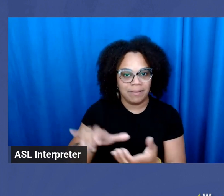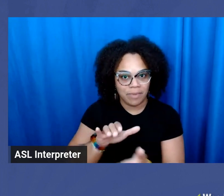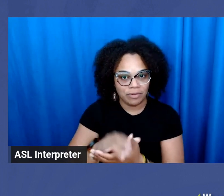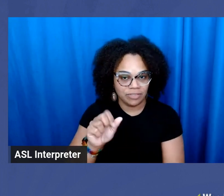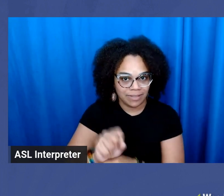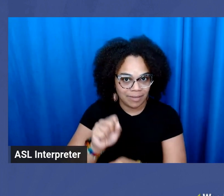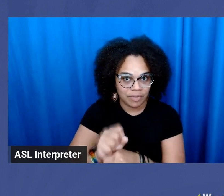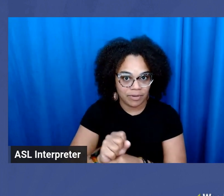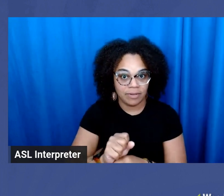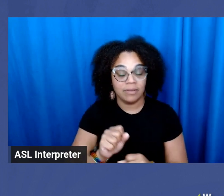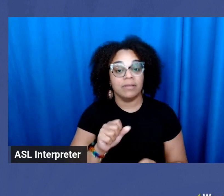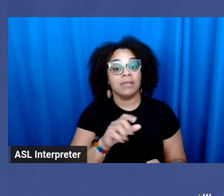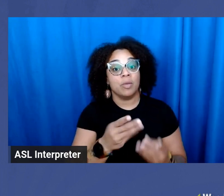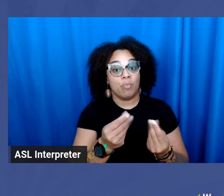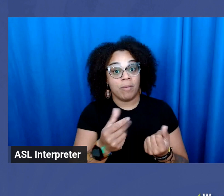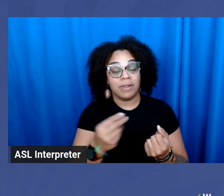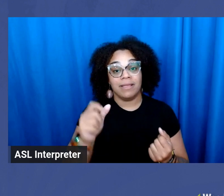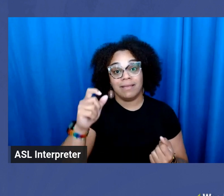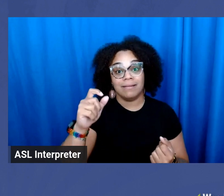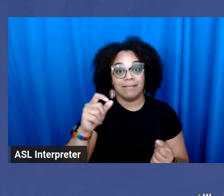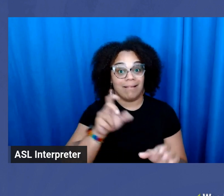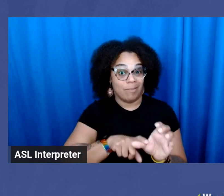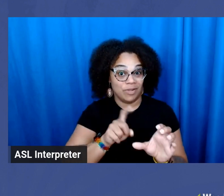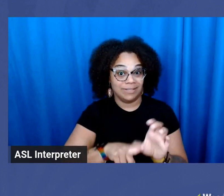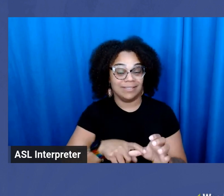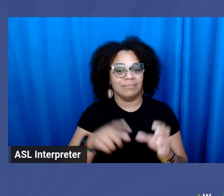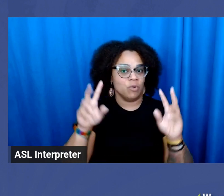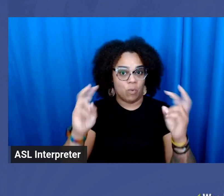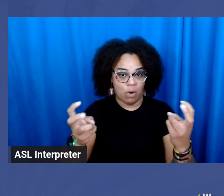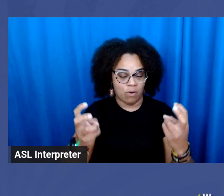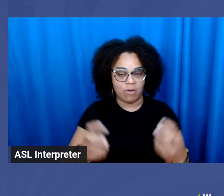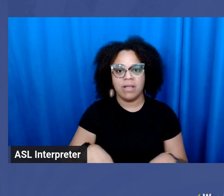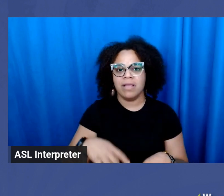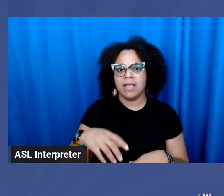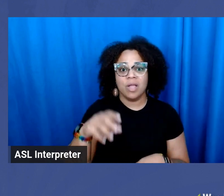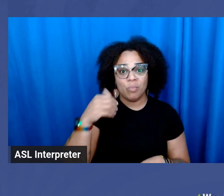Property and Communism, quote, "Prostitution